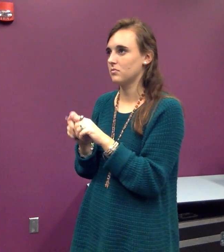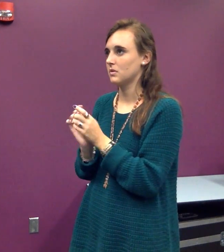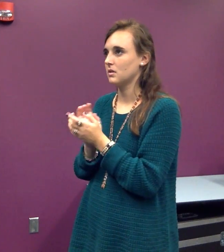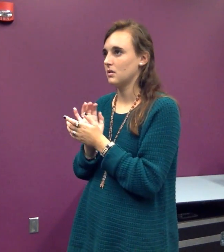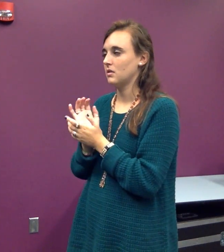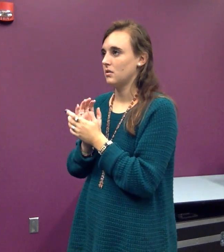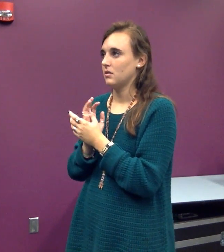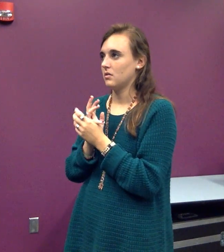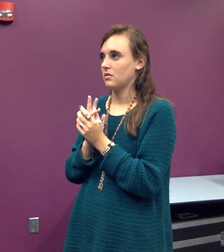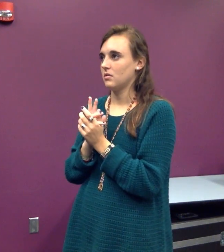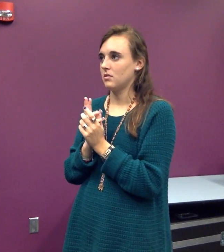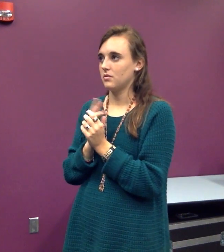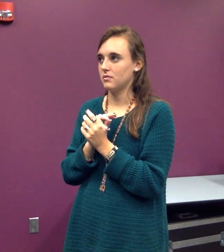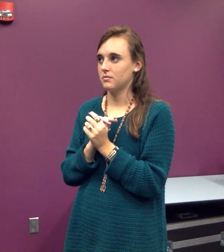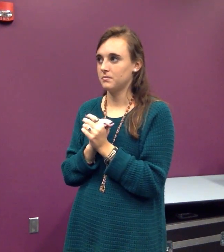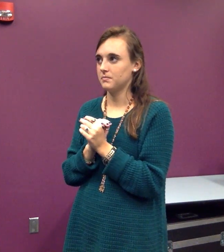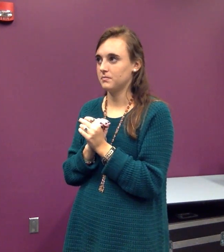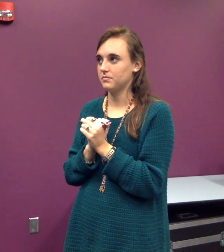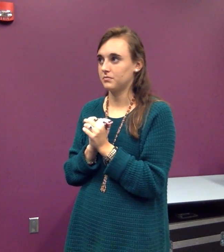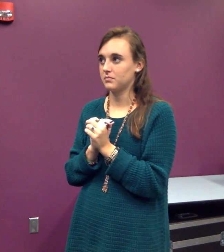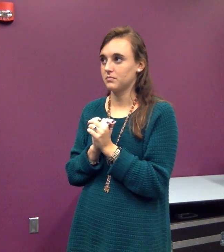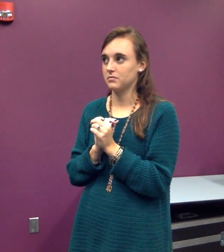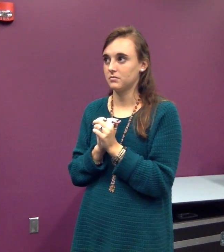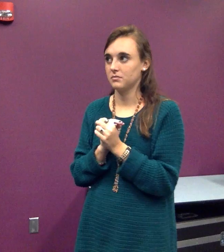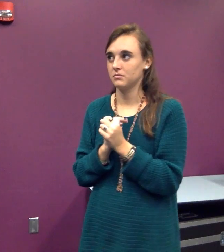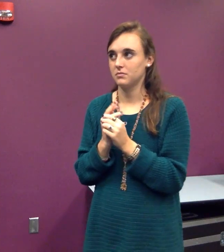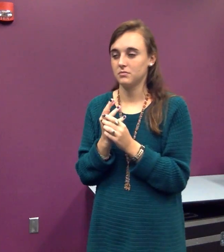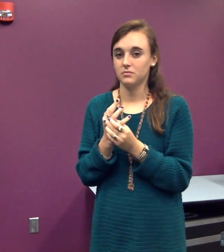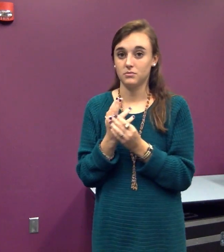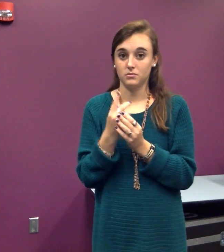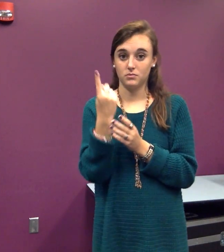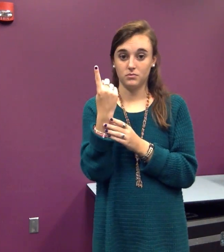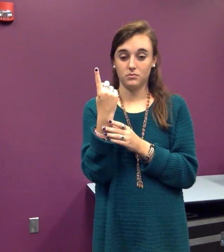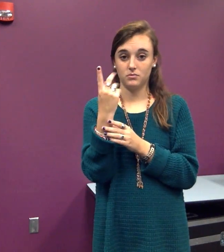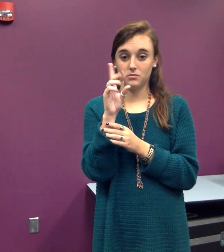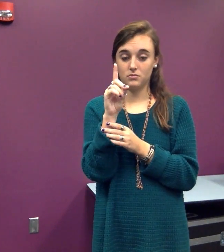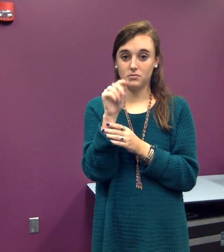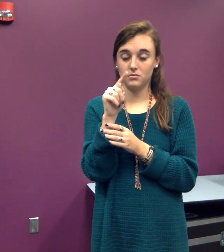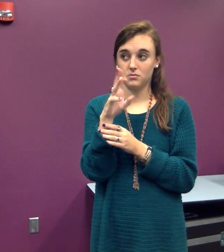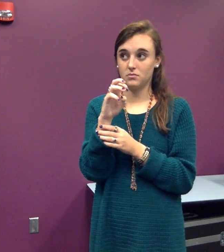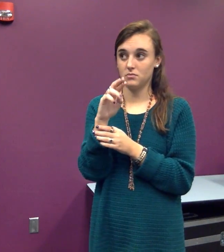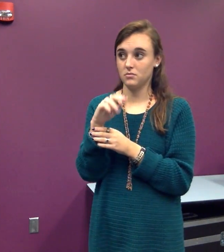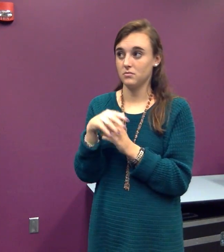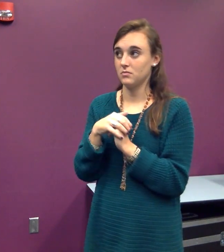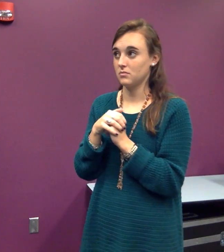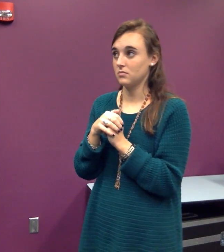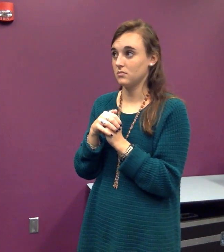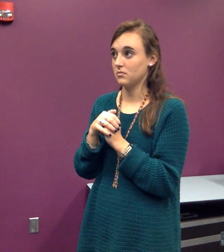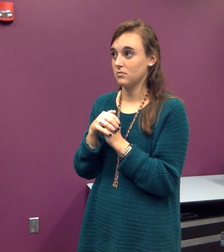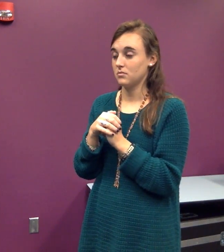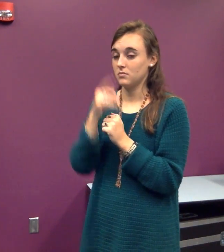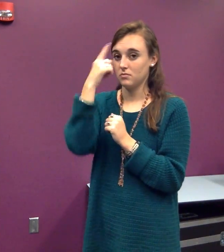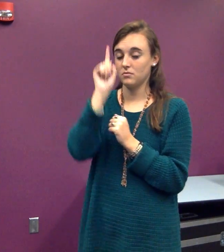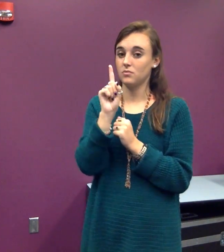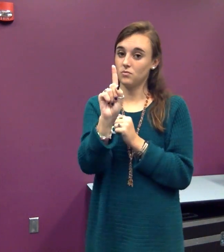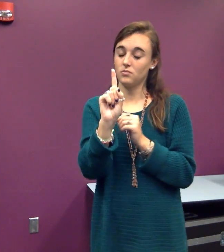Notice we're only putting 1 dot per cube. We're not putting little dots on every line that you see. But it will be. But it isn't